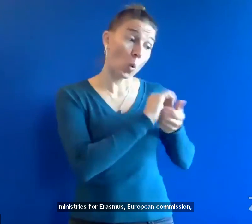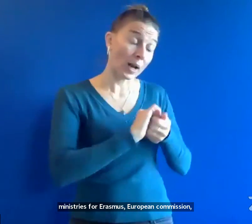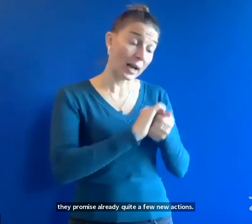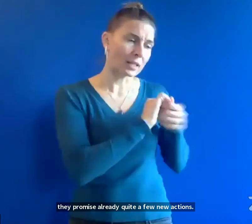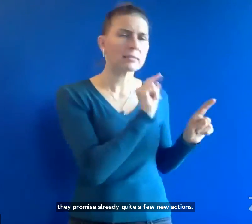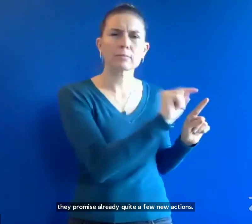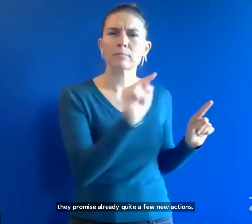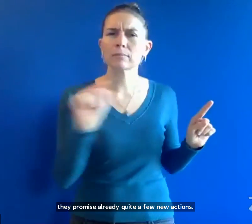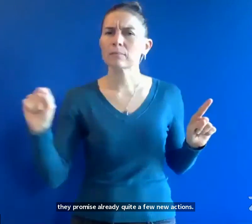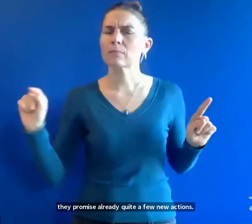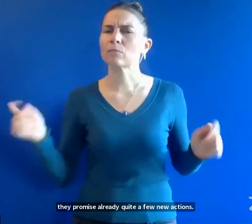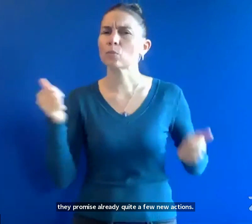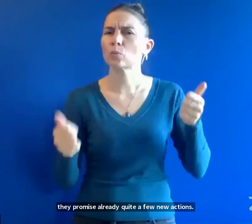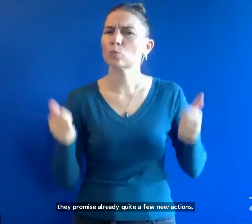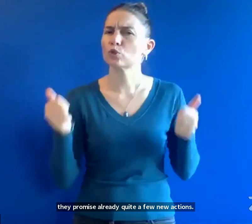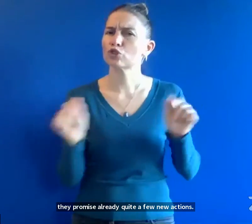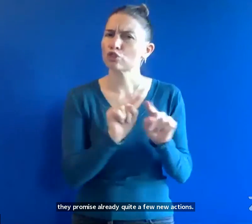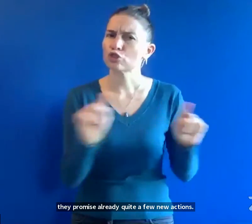organizations.